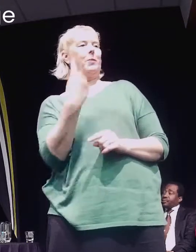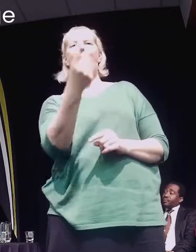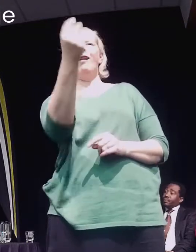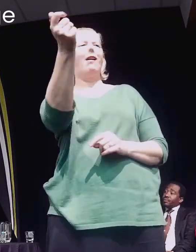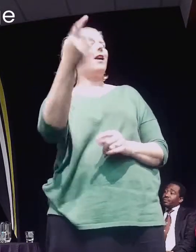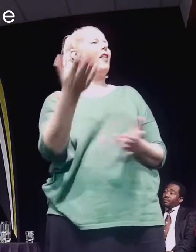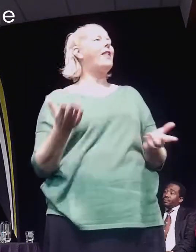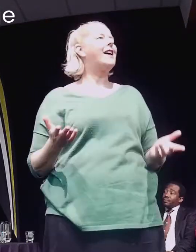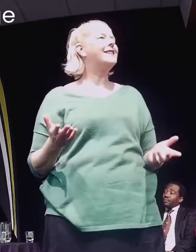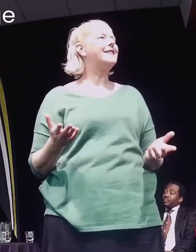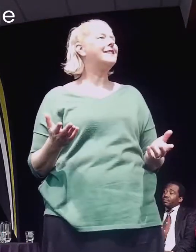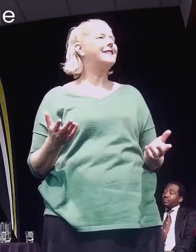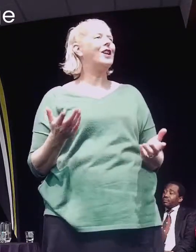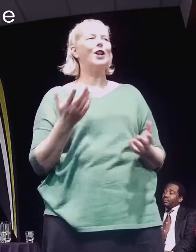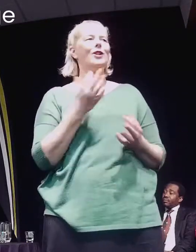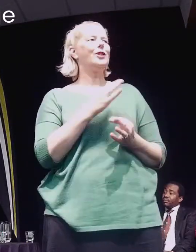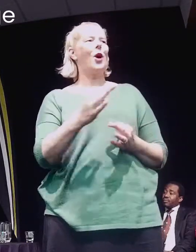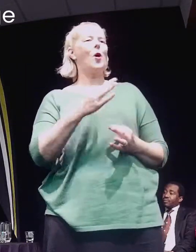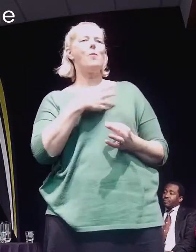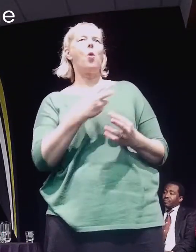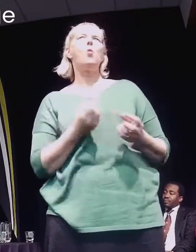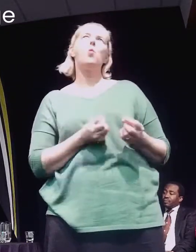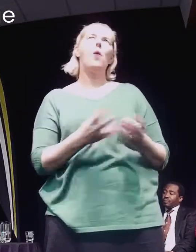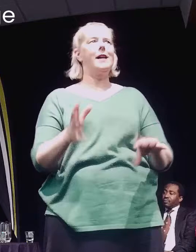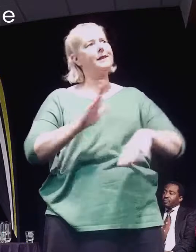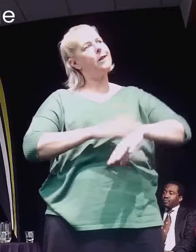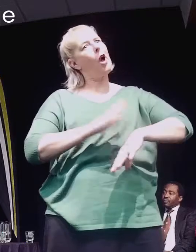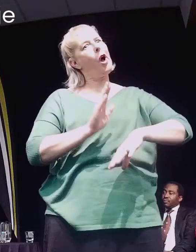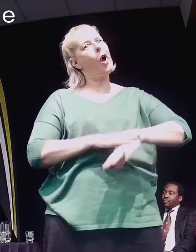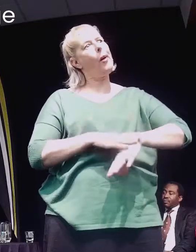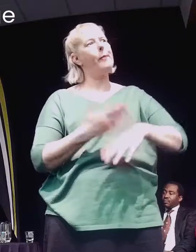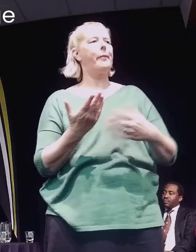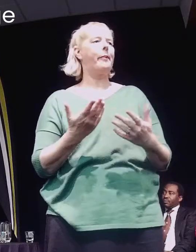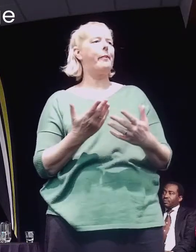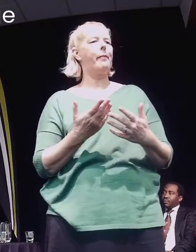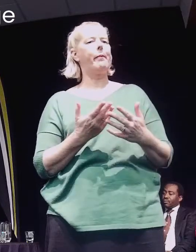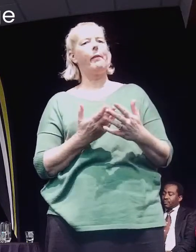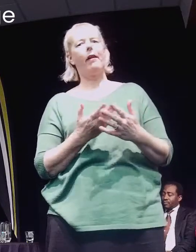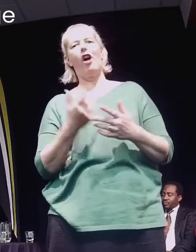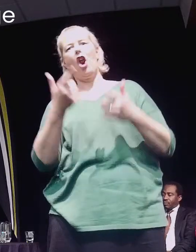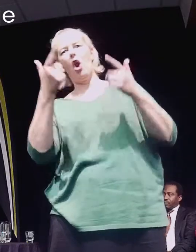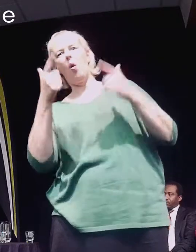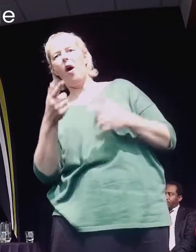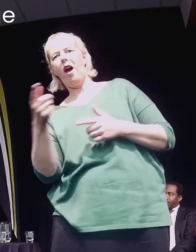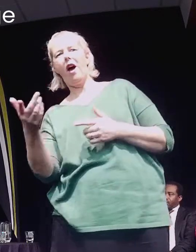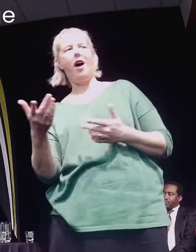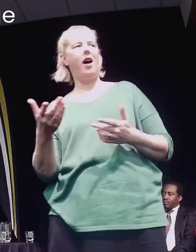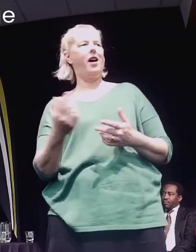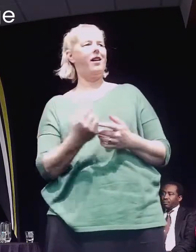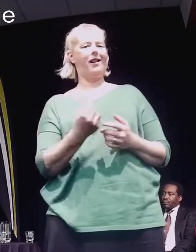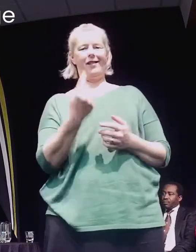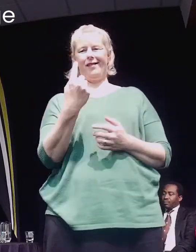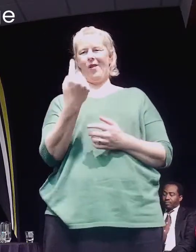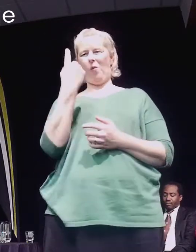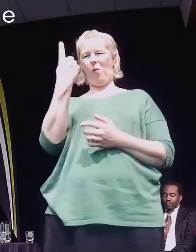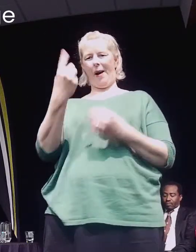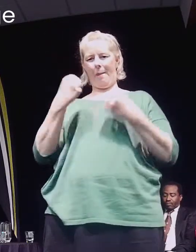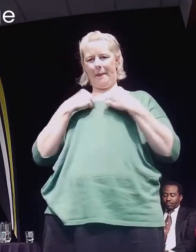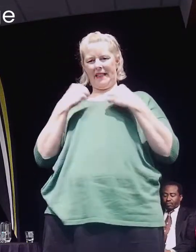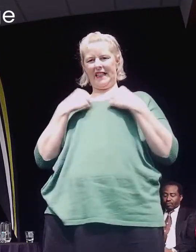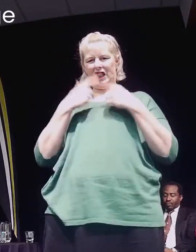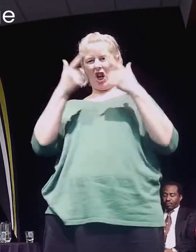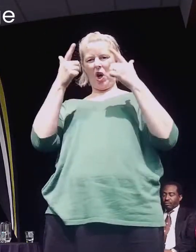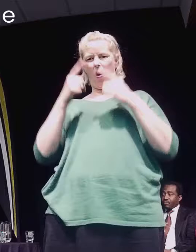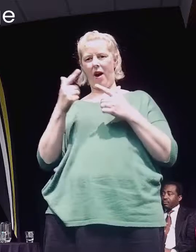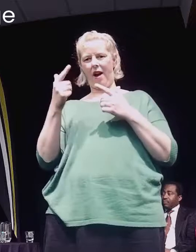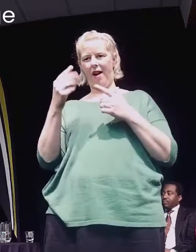on with lawyers that work for both firms that are the same lawyer, except so they just get fleeced by lawyers.